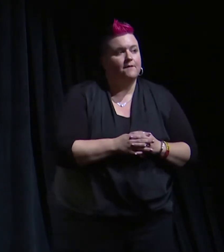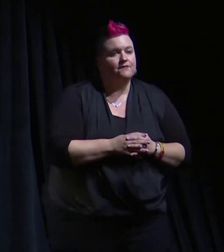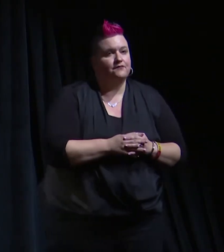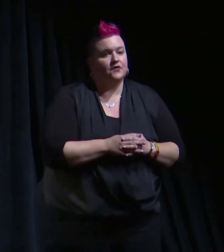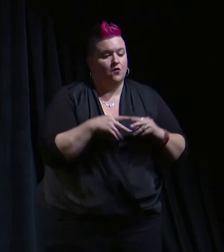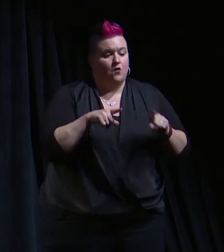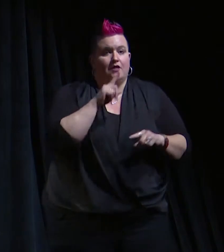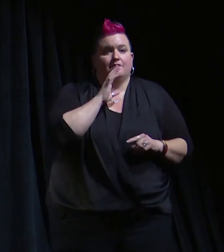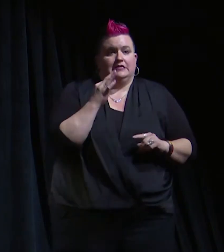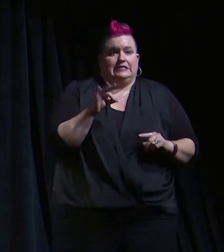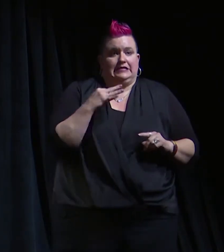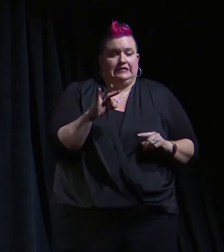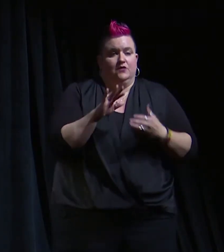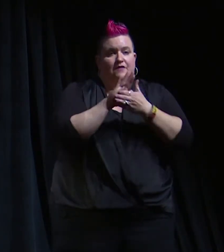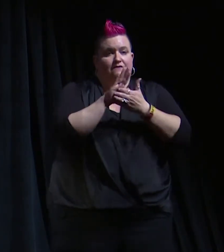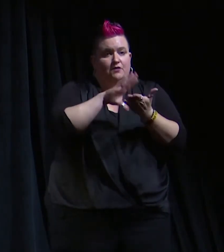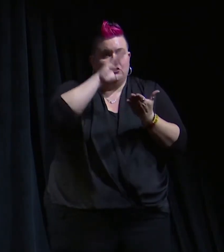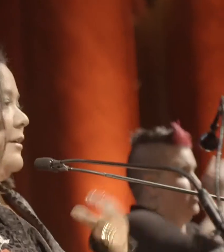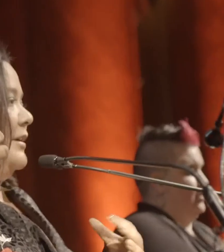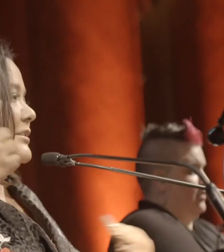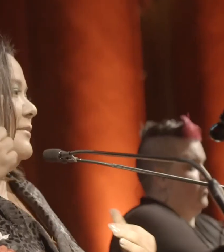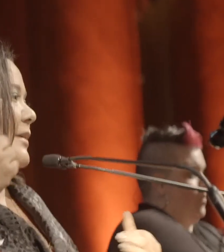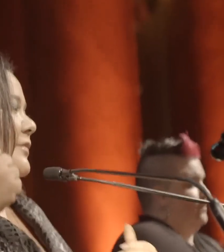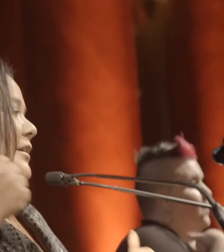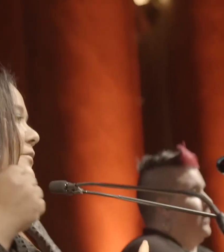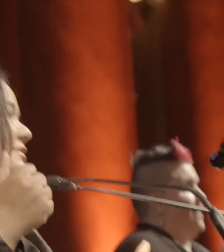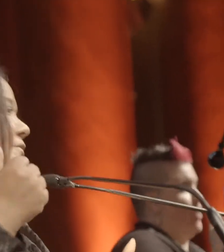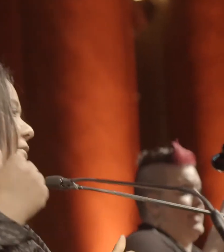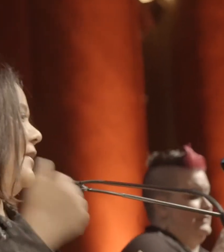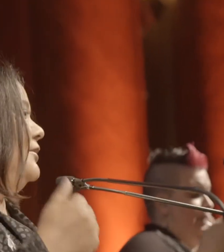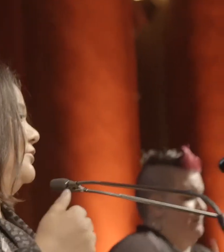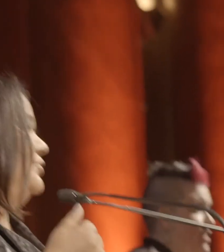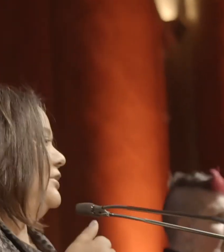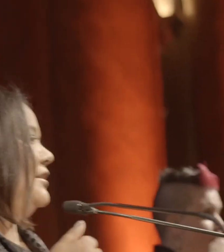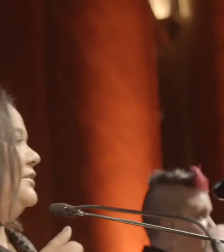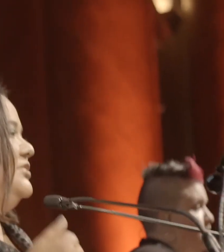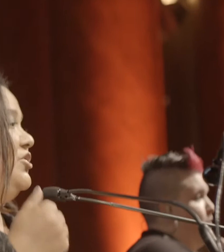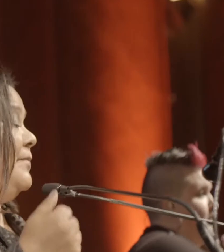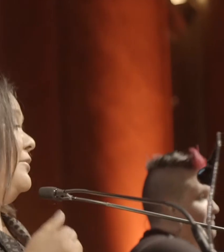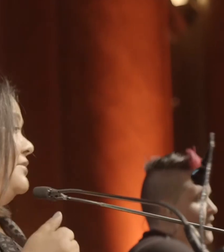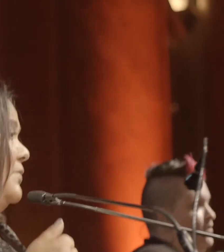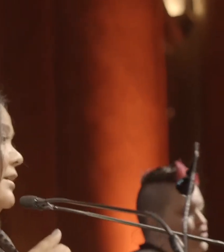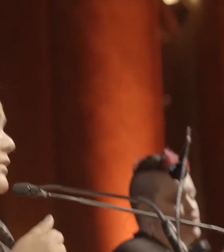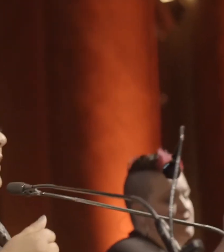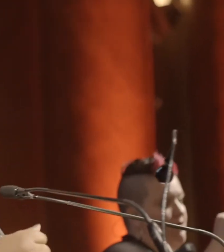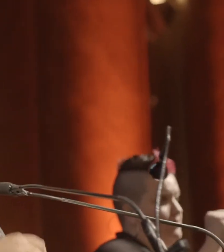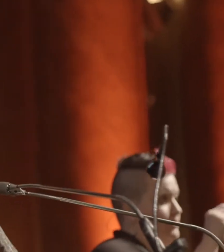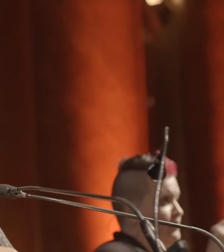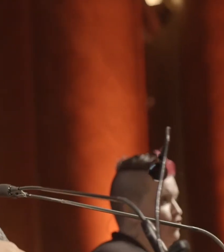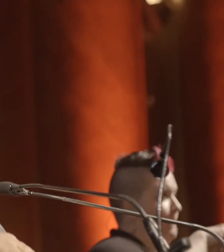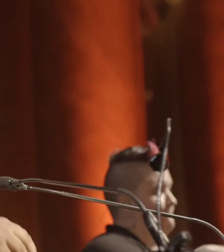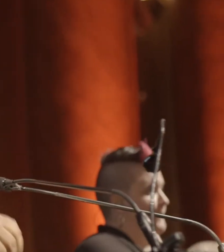at 19, as a film student in New York, we'd take our 18-pound cameras and we'd follow Giuliani's jump out squad,